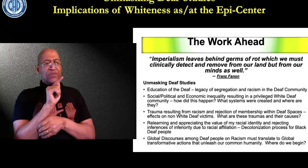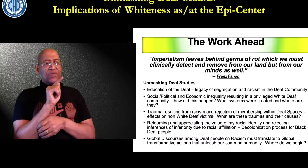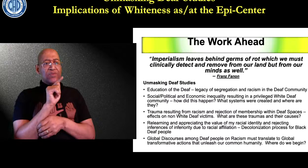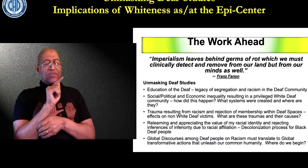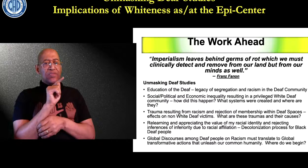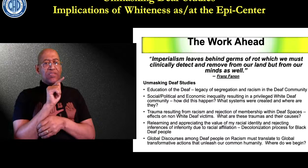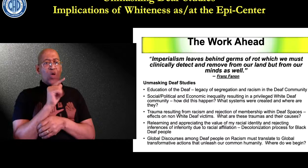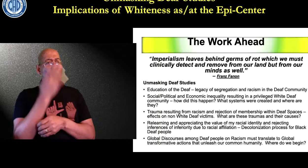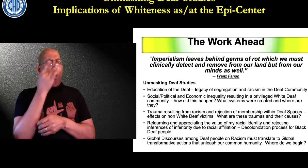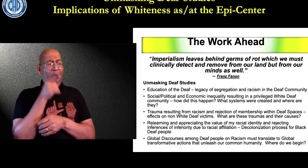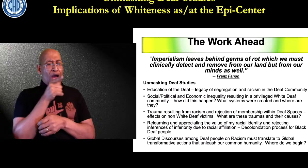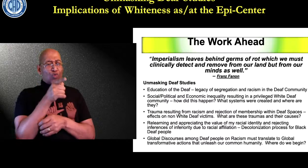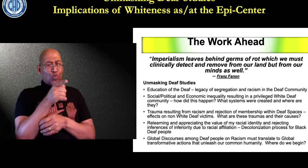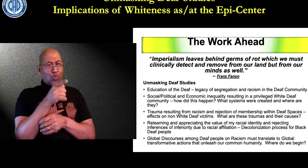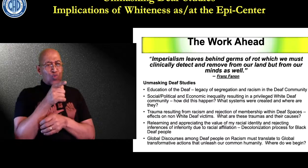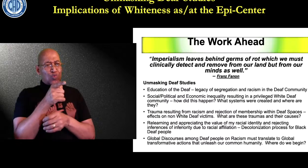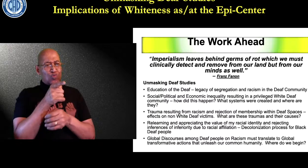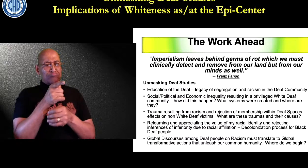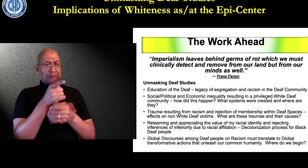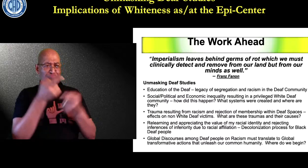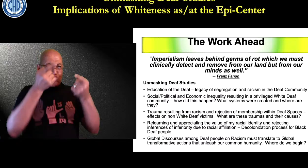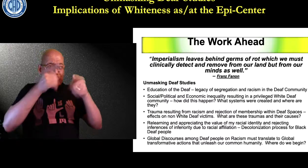want you to understand,